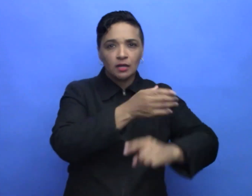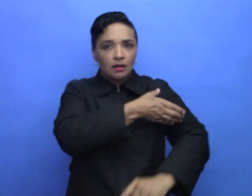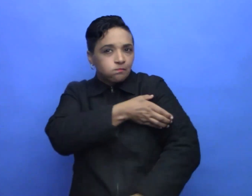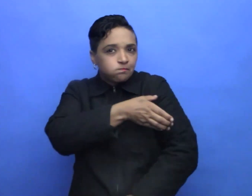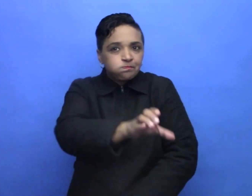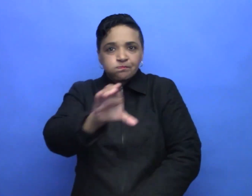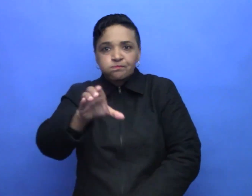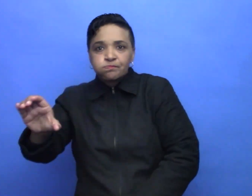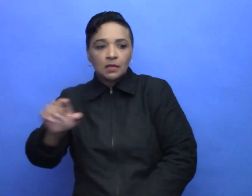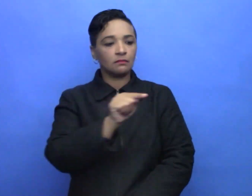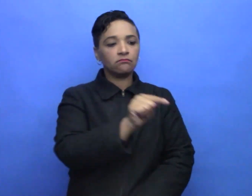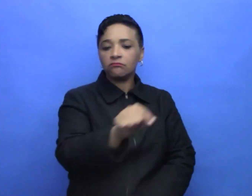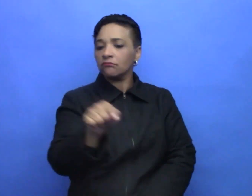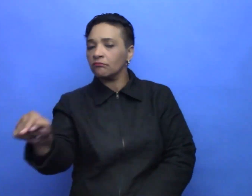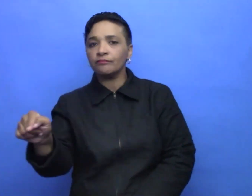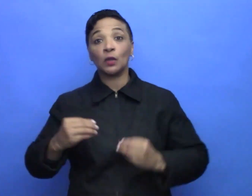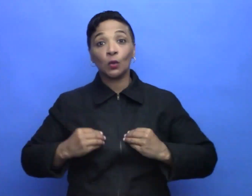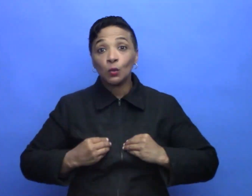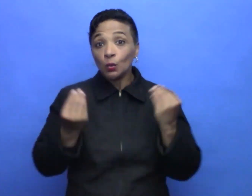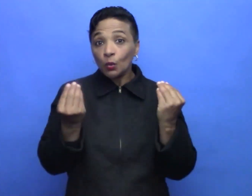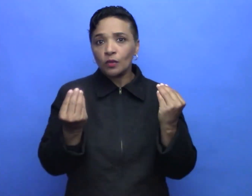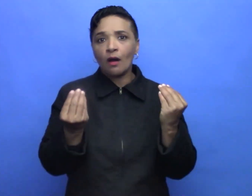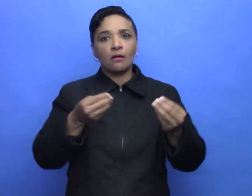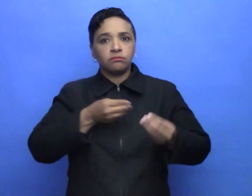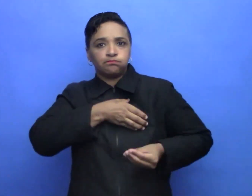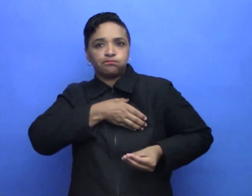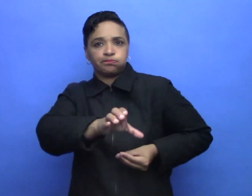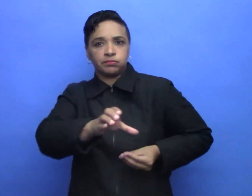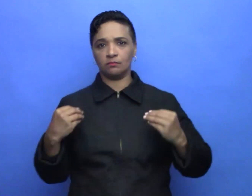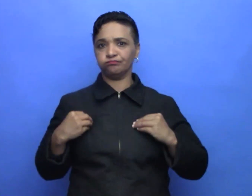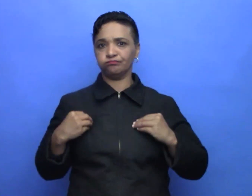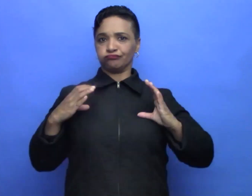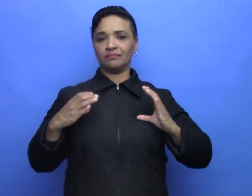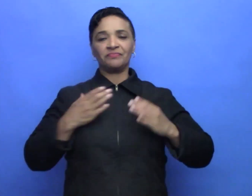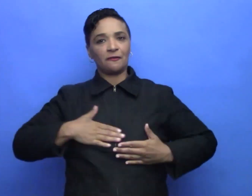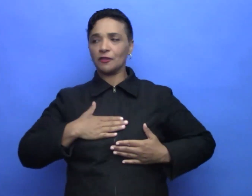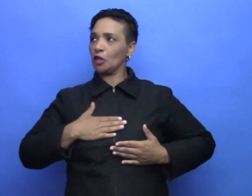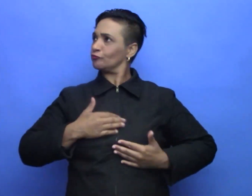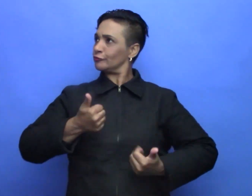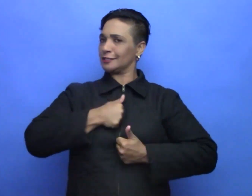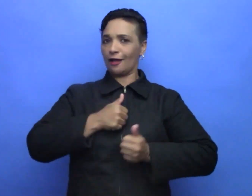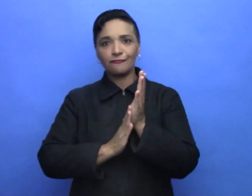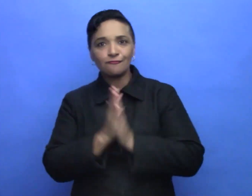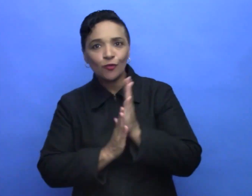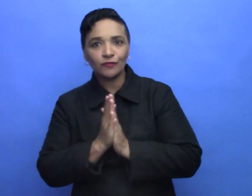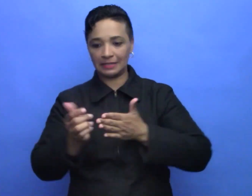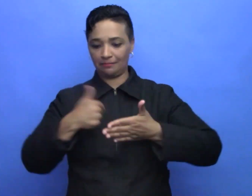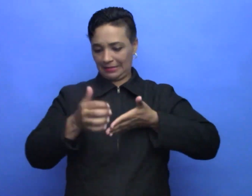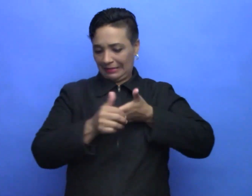to build the youth, the young people's capacity about self-motivation and leadership and